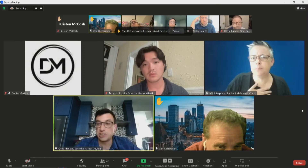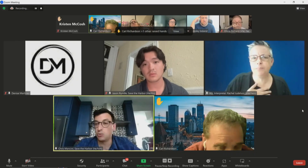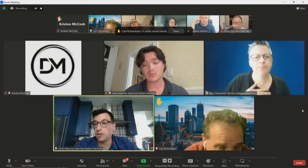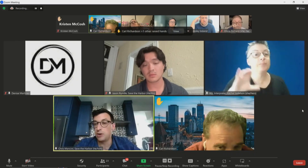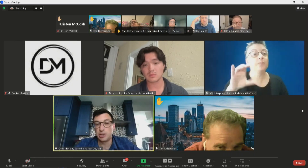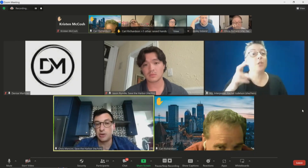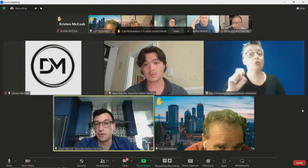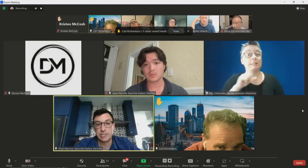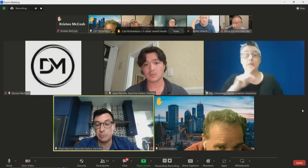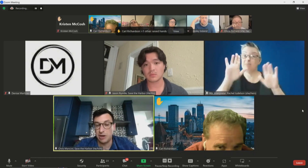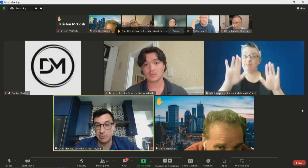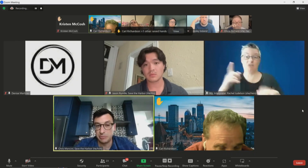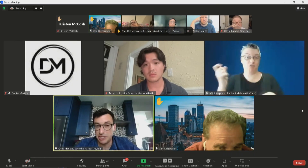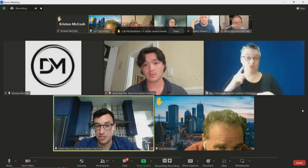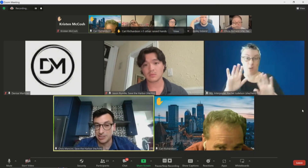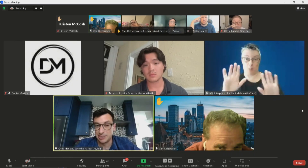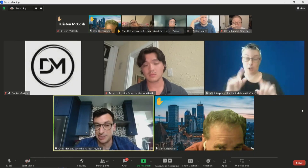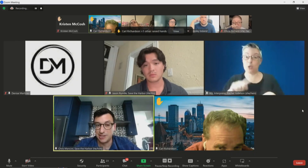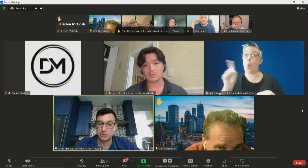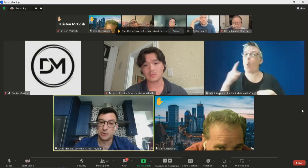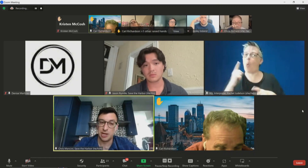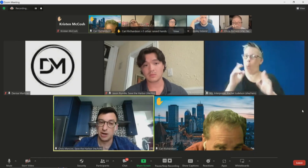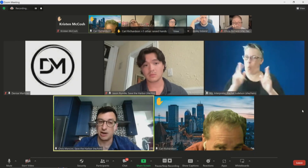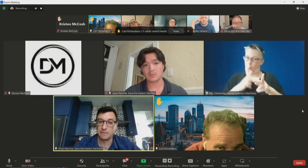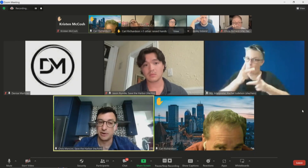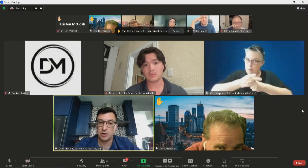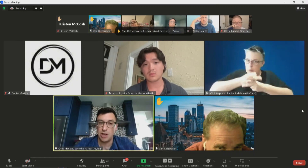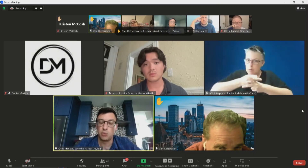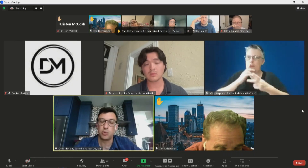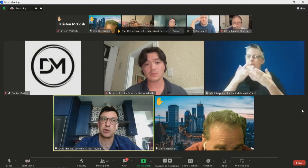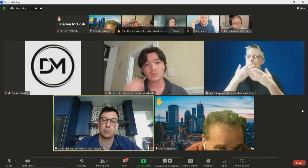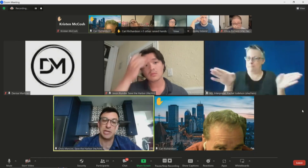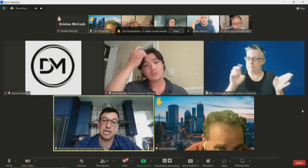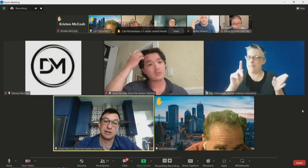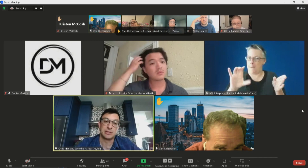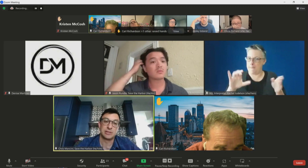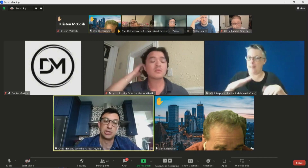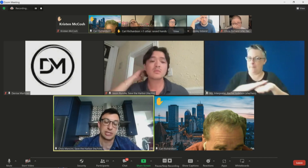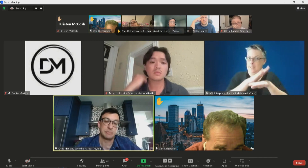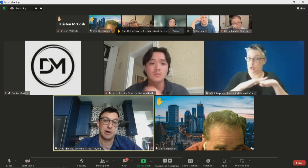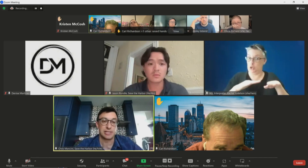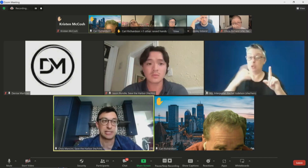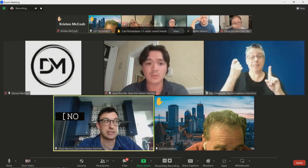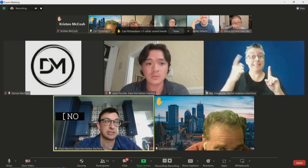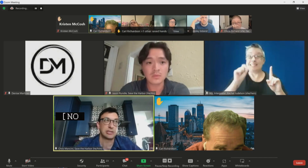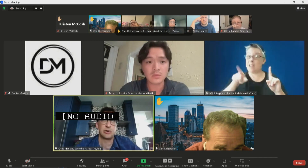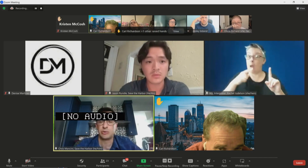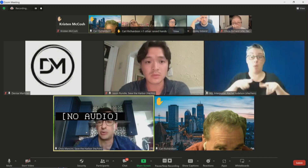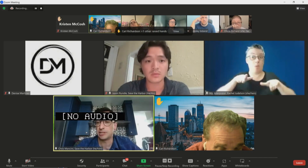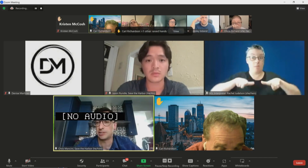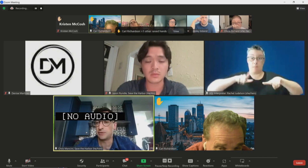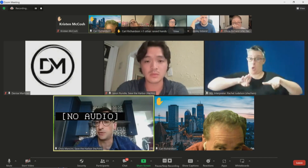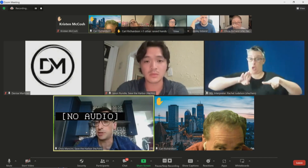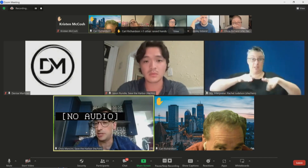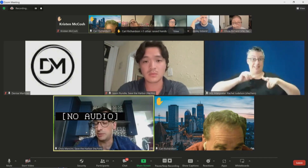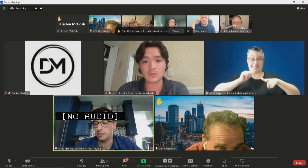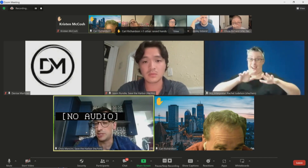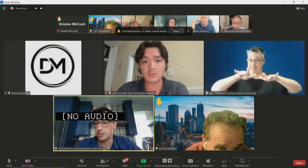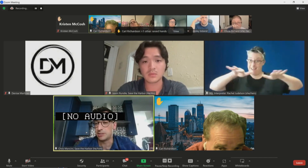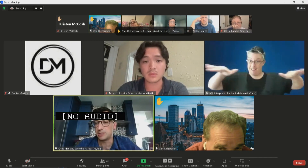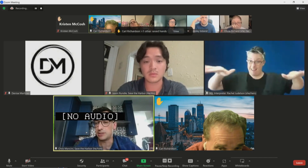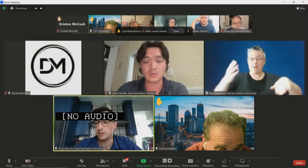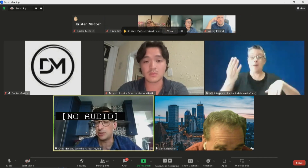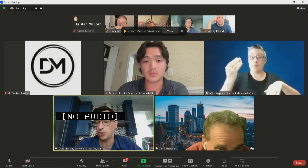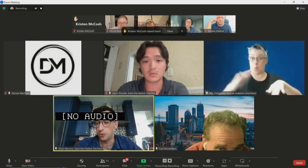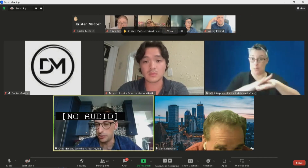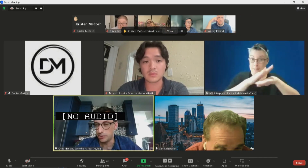Great question. We only oversee public beaches, and that's really our effort. And we're beyond just Boston, so it's 14